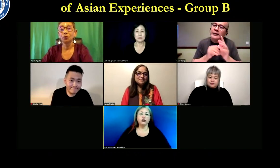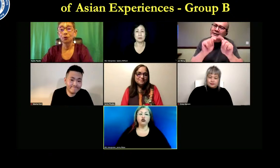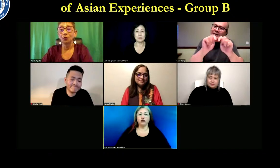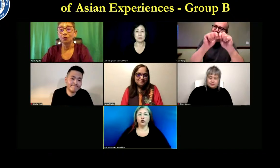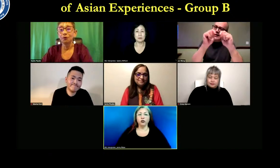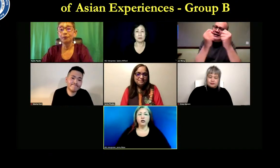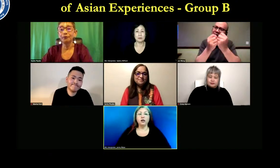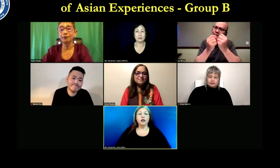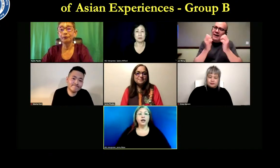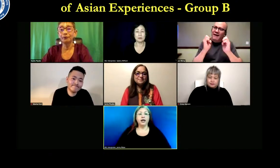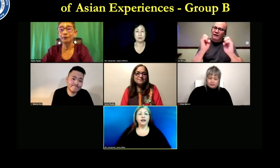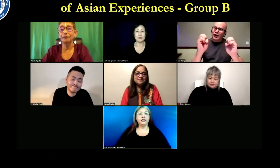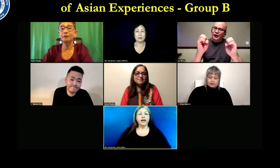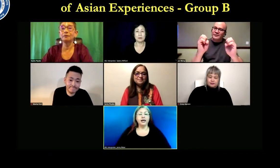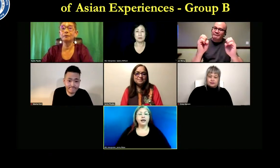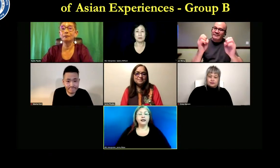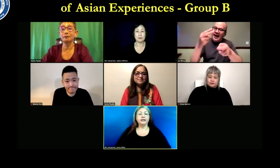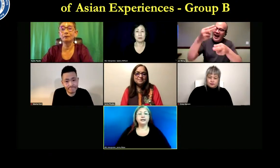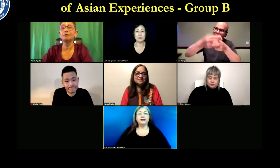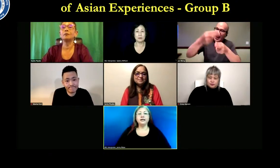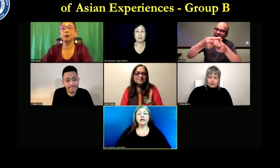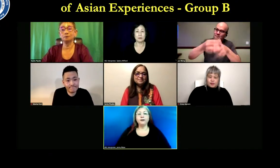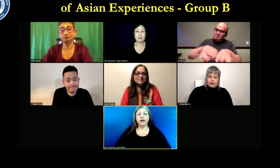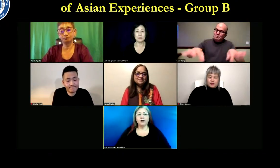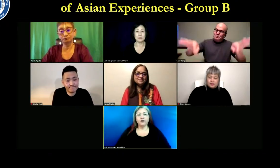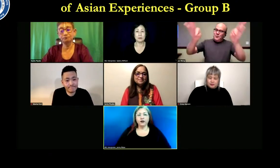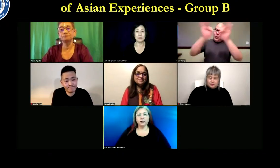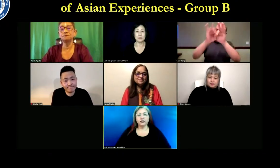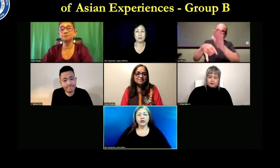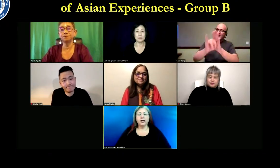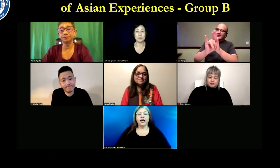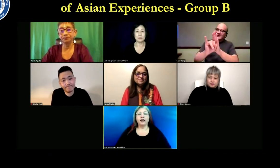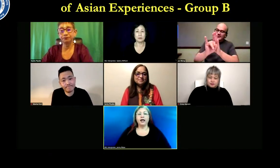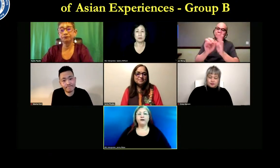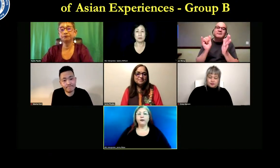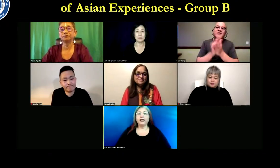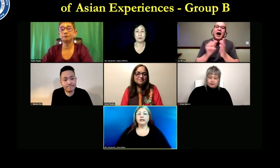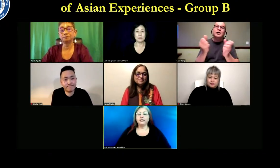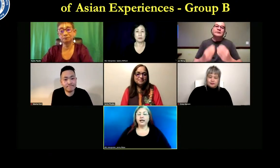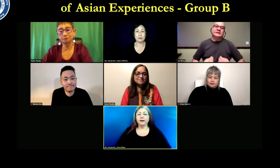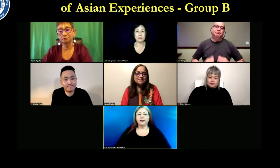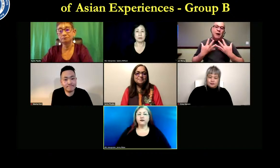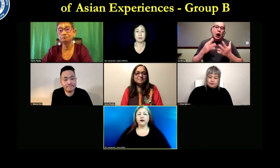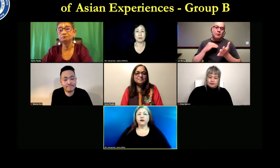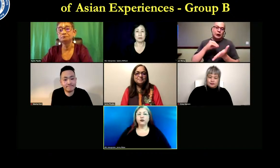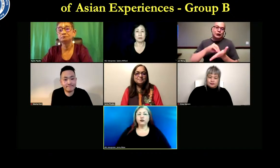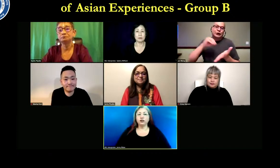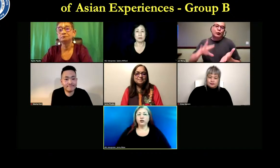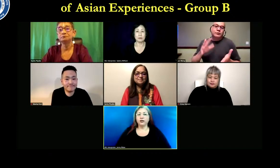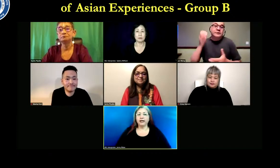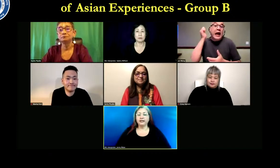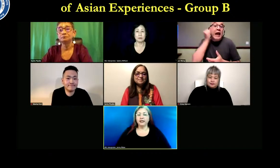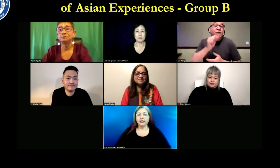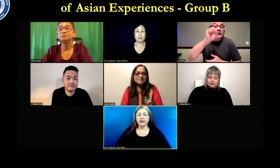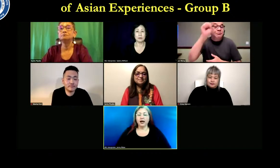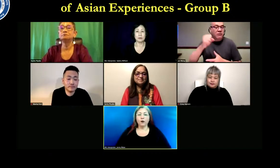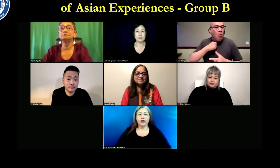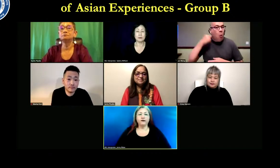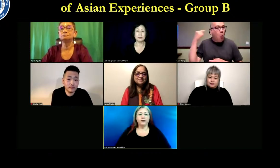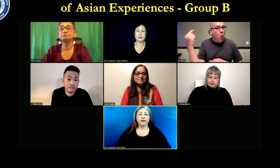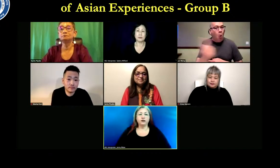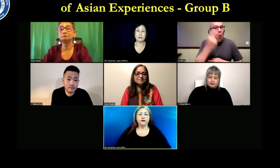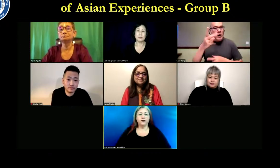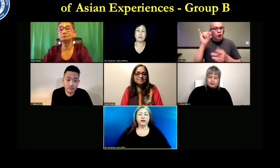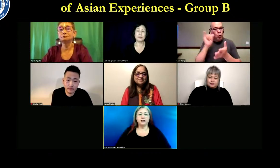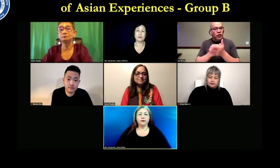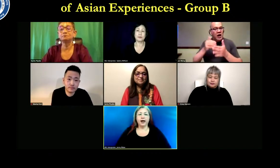are unusual. And again, it's a team effort. And everybody's name is very crucial to their identity. I want